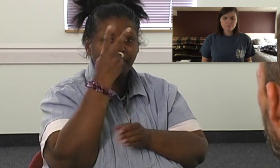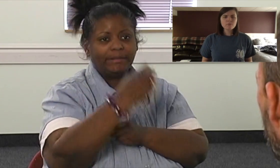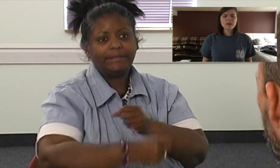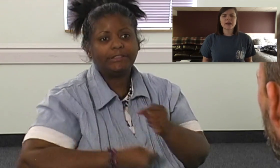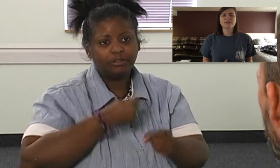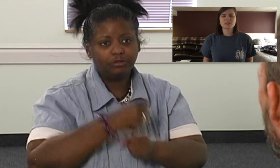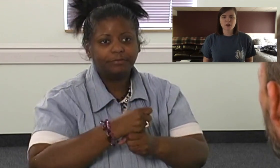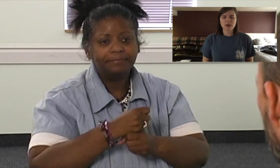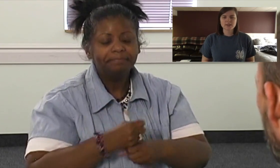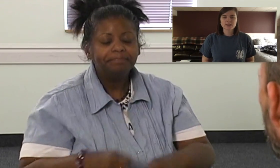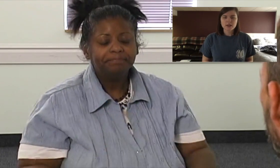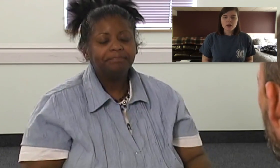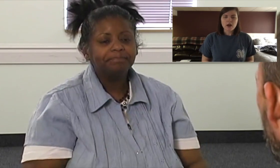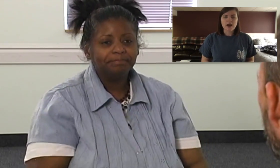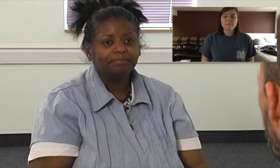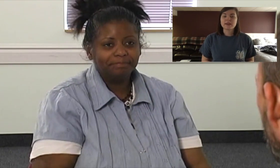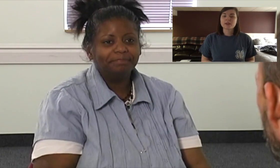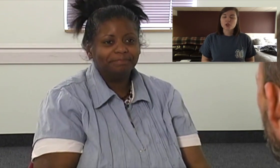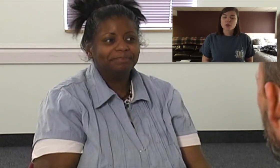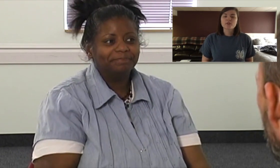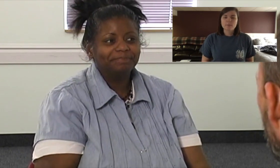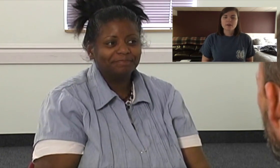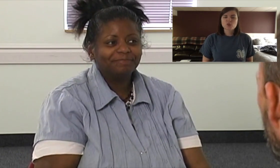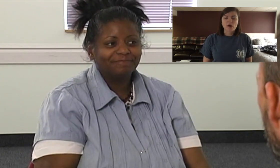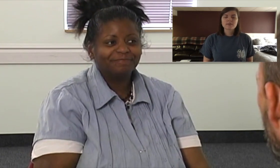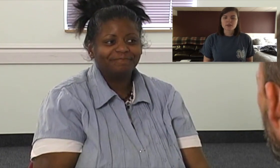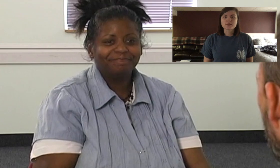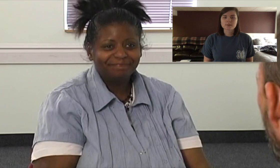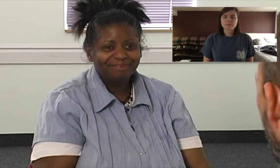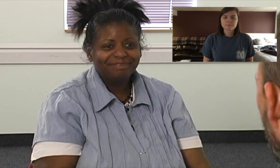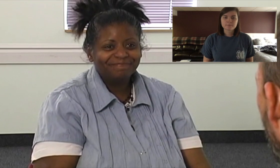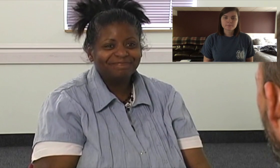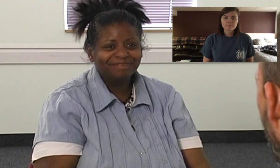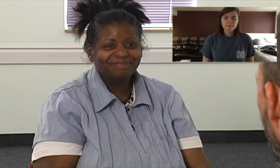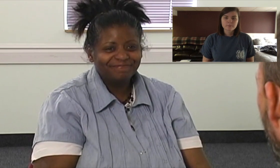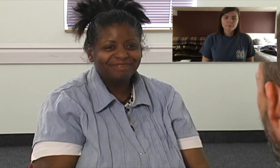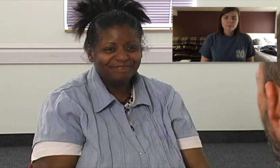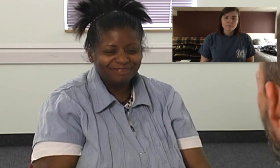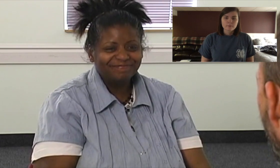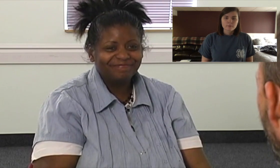accounting. I have experience being a clerk for about 12 years.